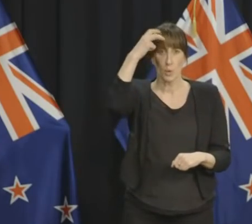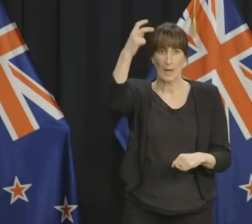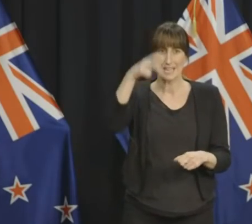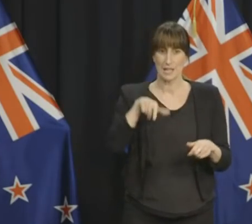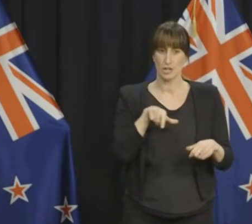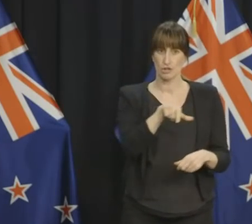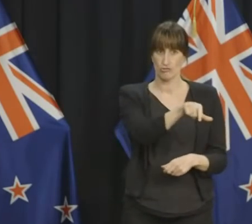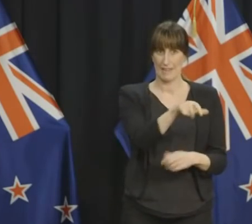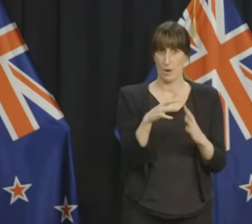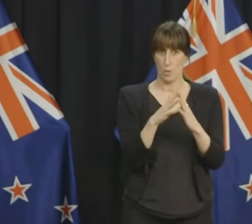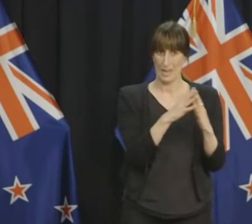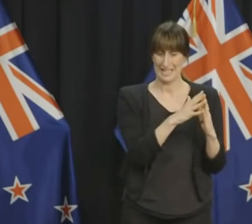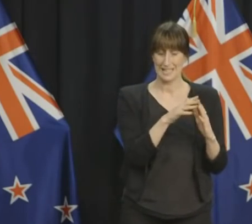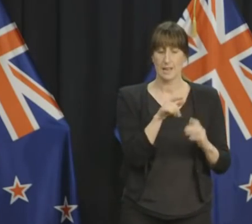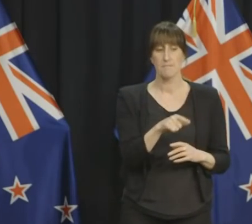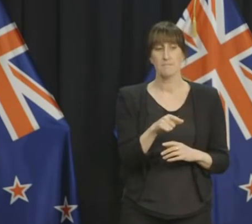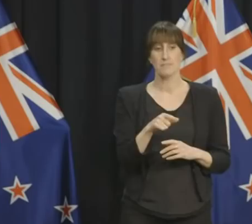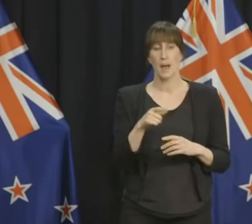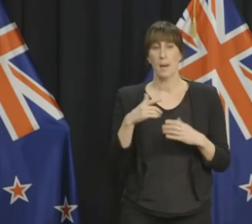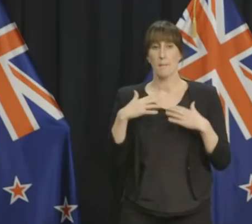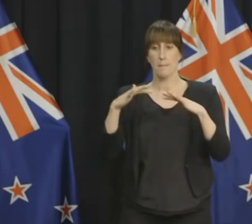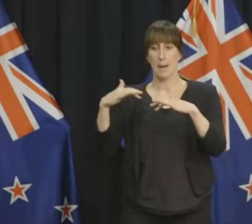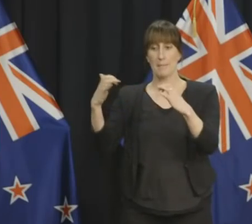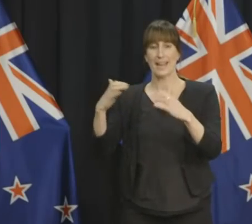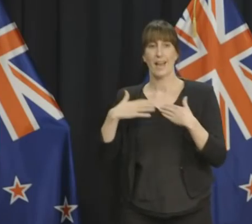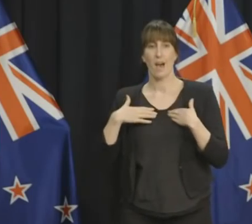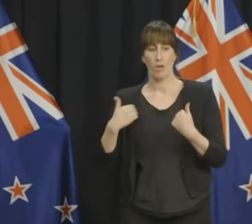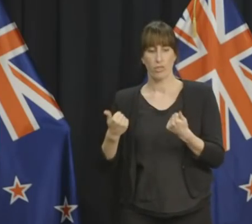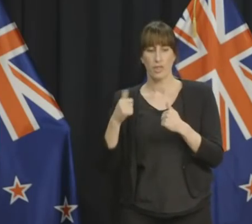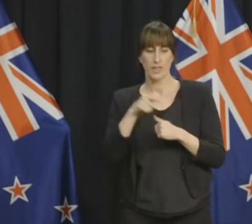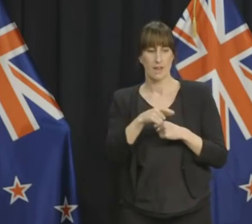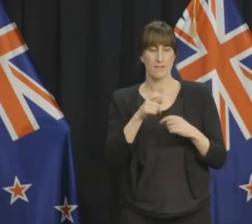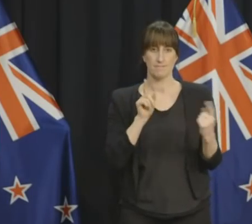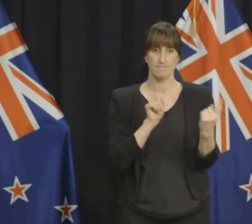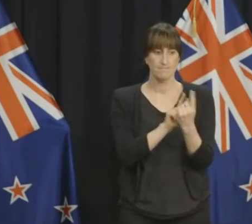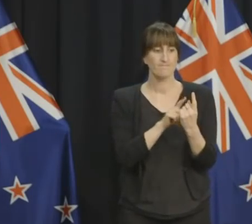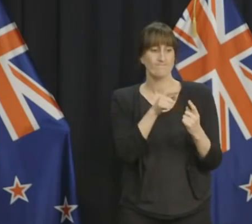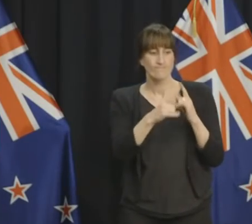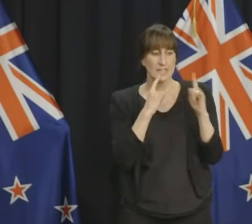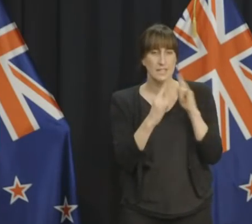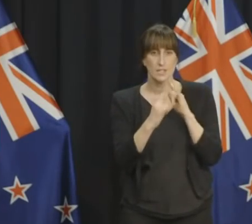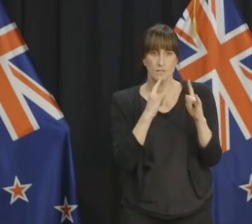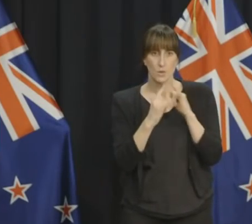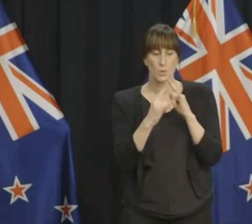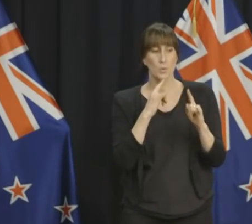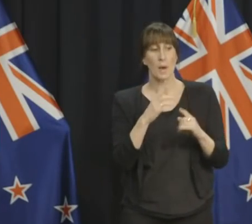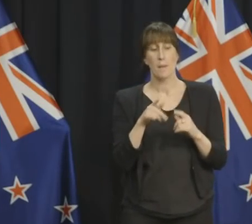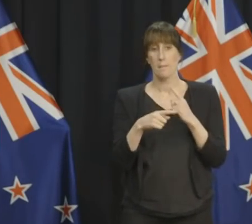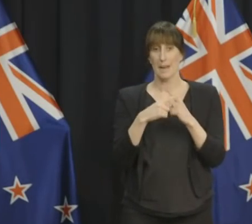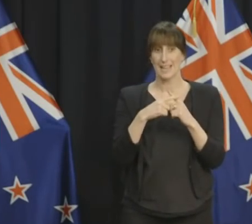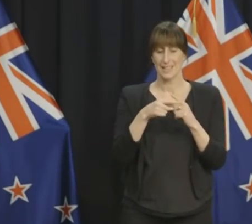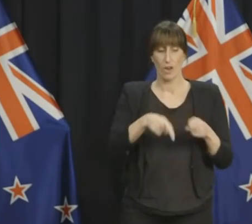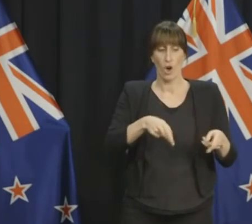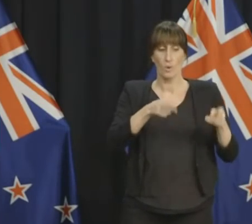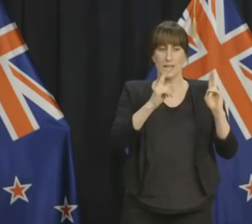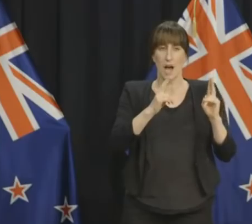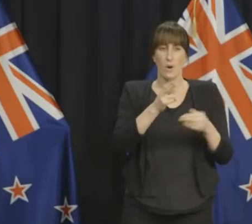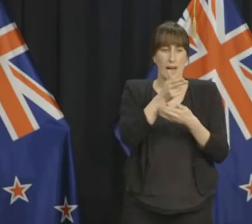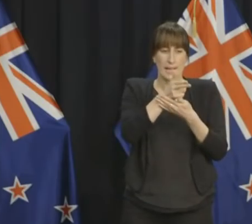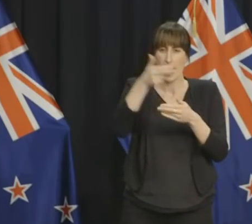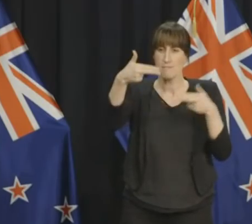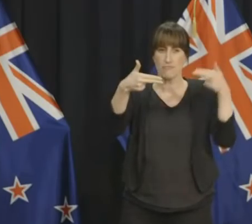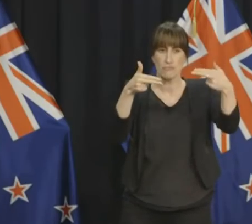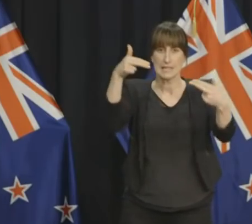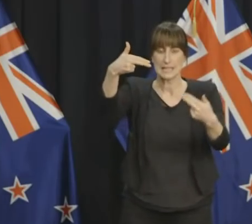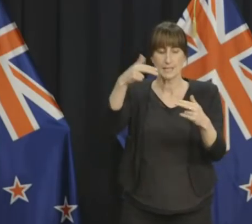Service has conducted a thorough interview with the person, as well as viewed CCTV footage from the facility, the